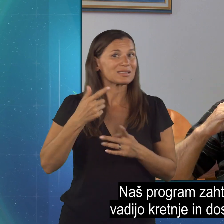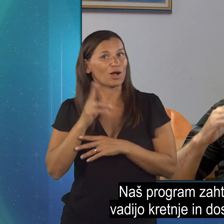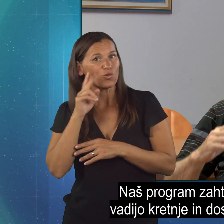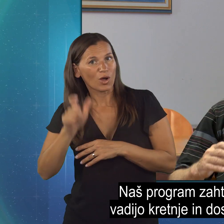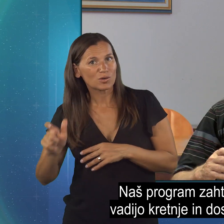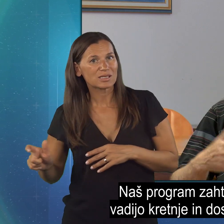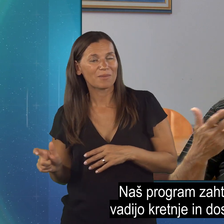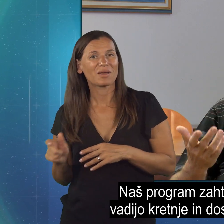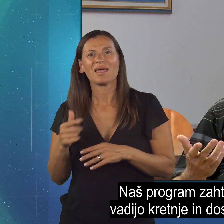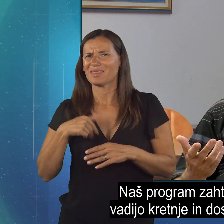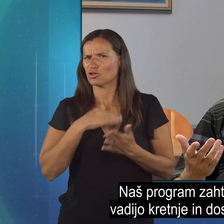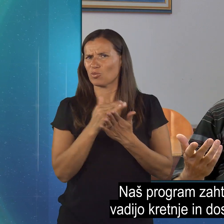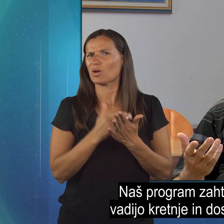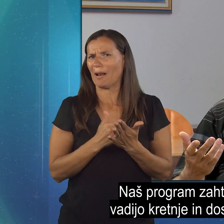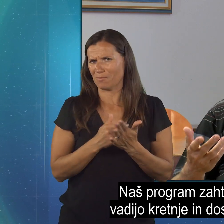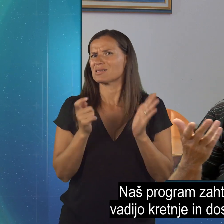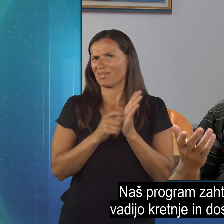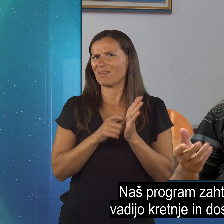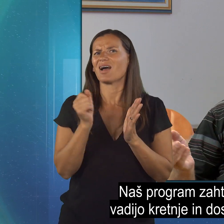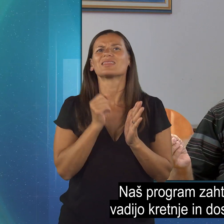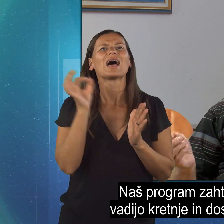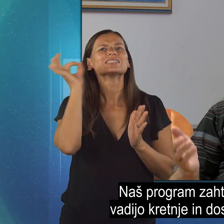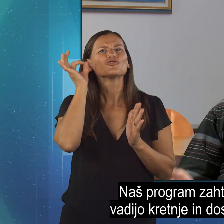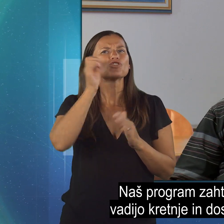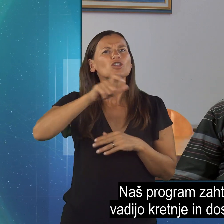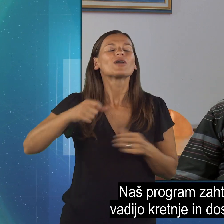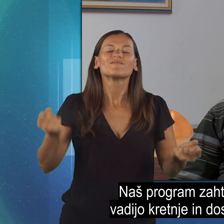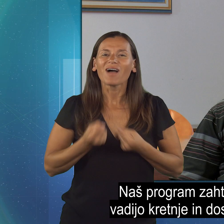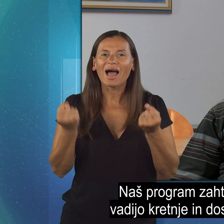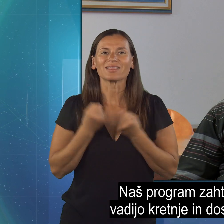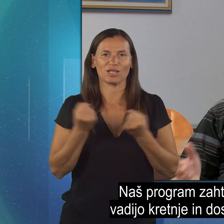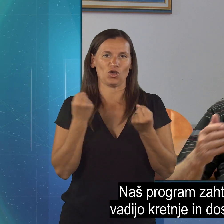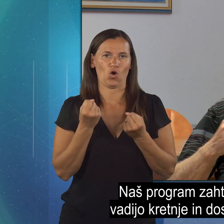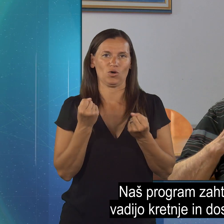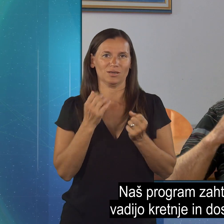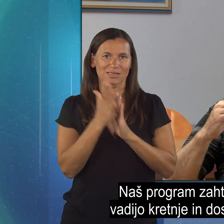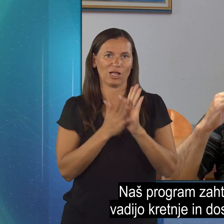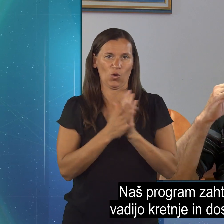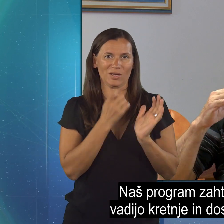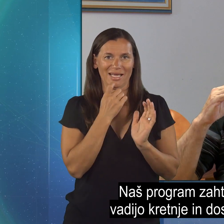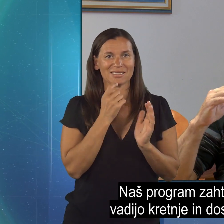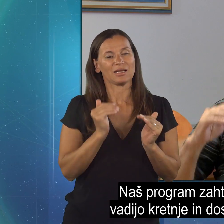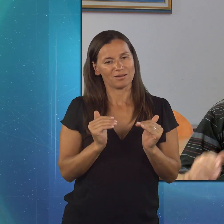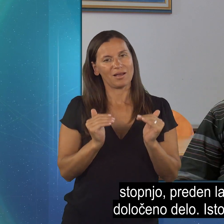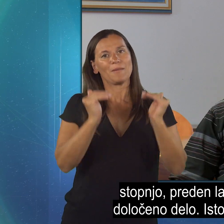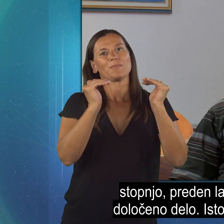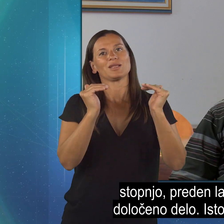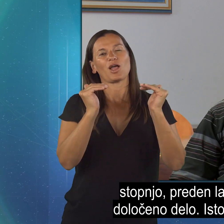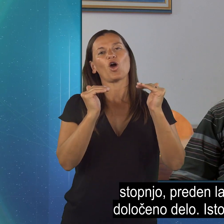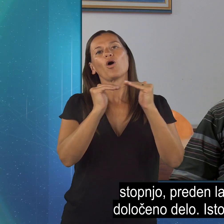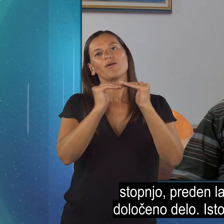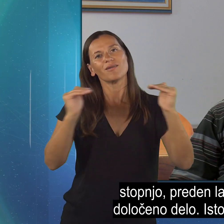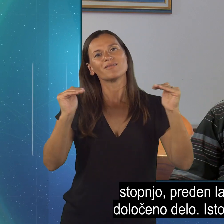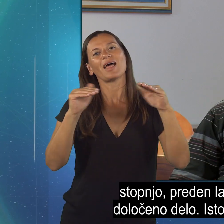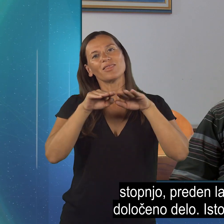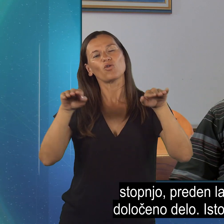our program requires that hearing people practice their signs and come to a level before they can